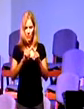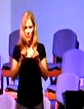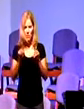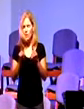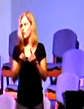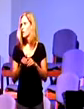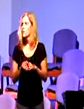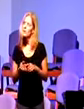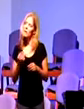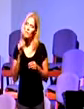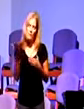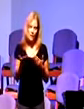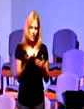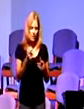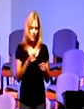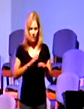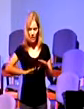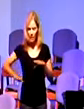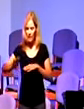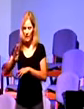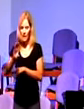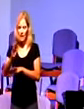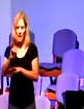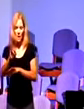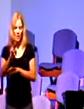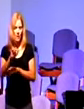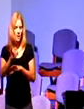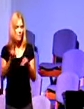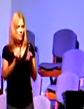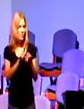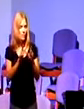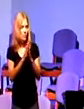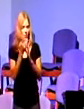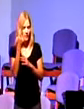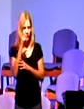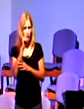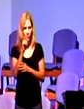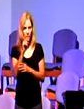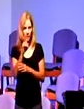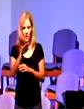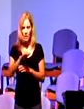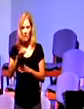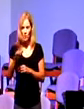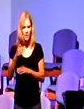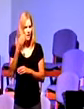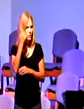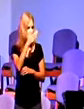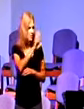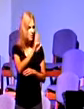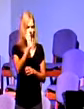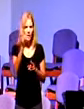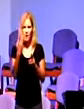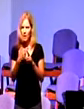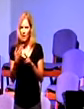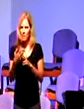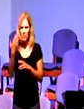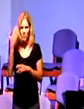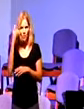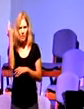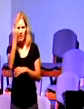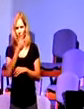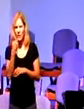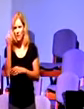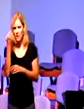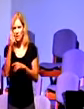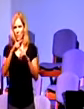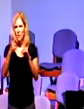that, not only here but across this county, but would you pray for the children? You don't know their names, you don't know their faces, but